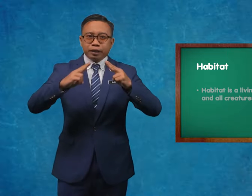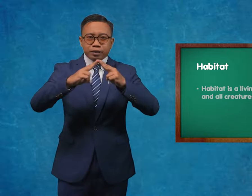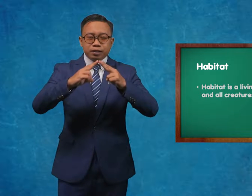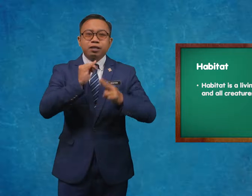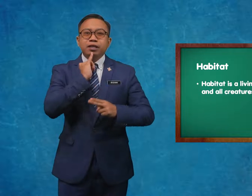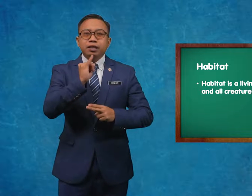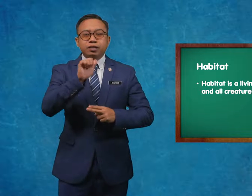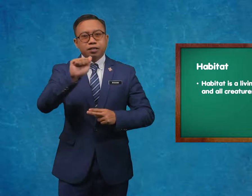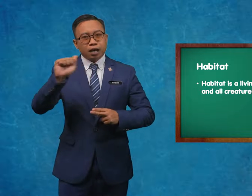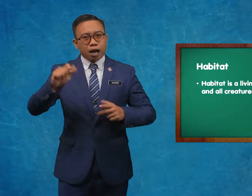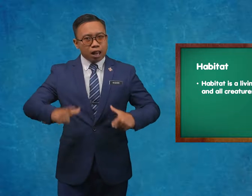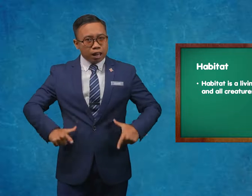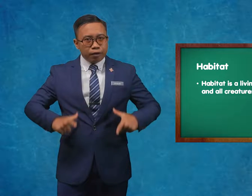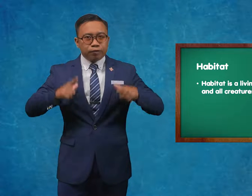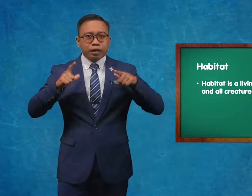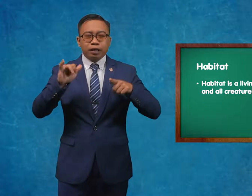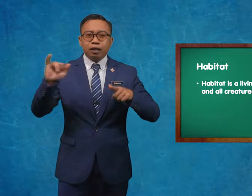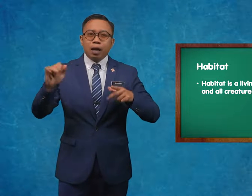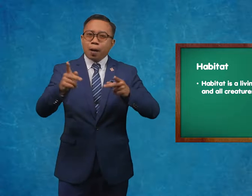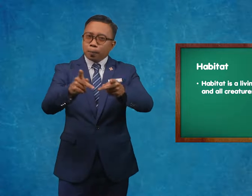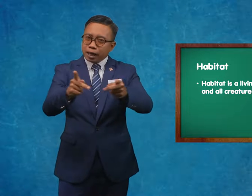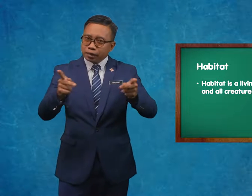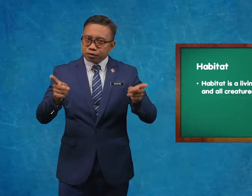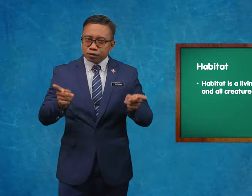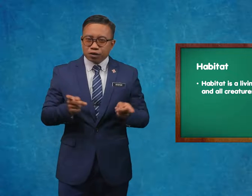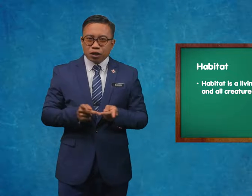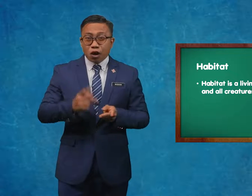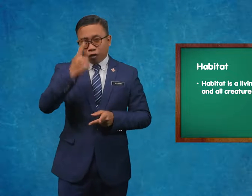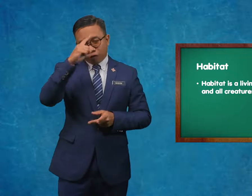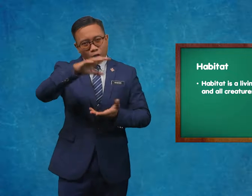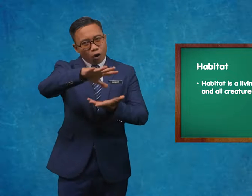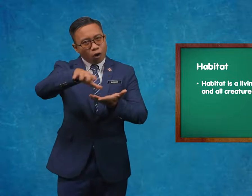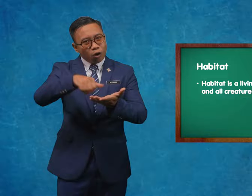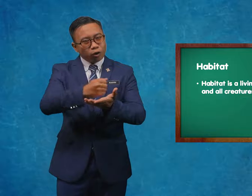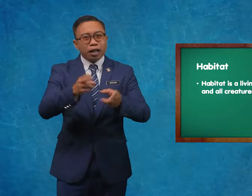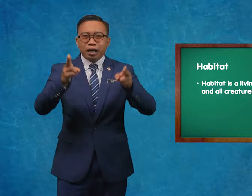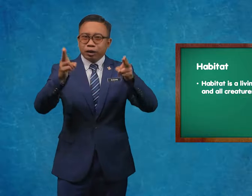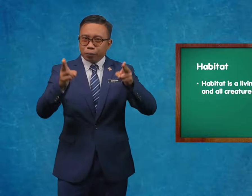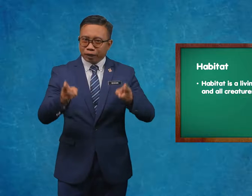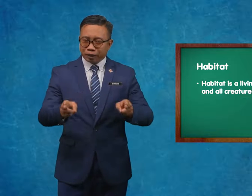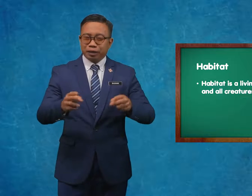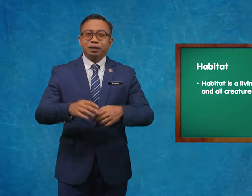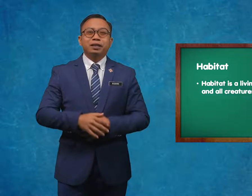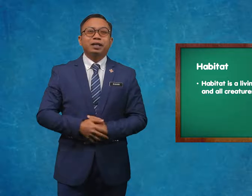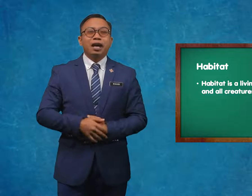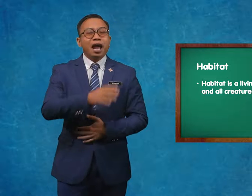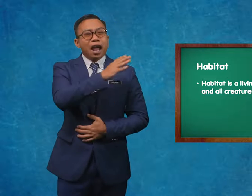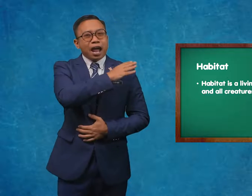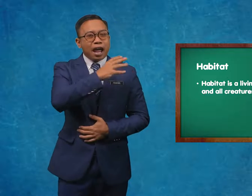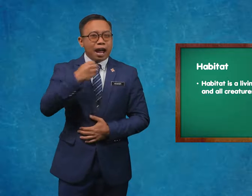Habitats is a living place for all human